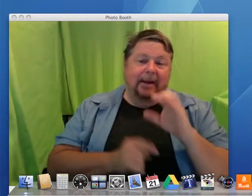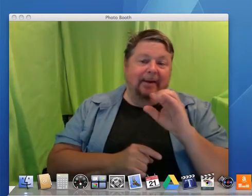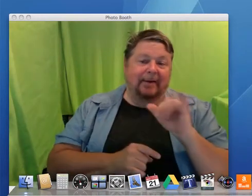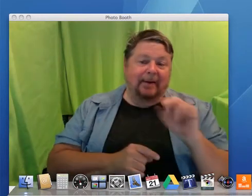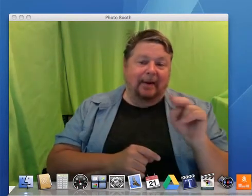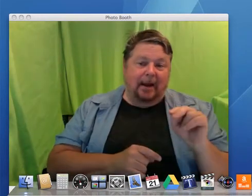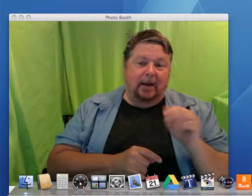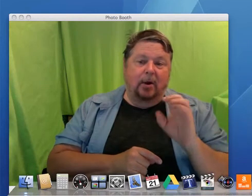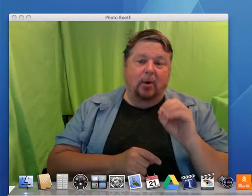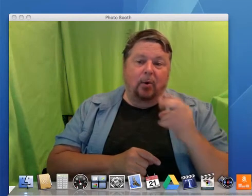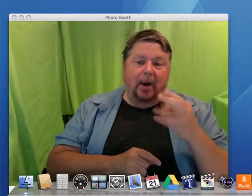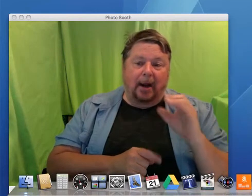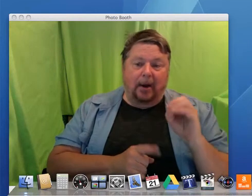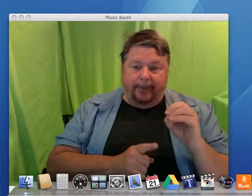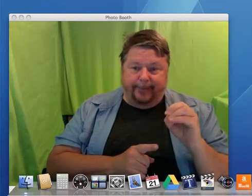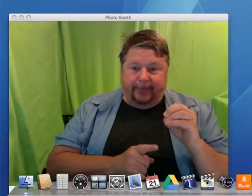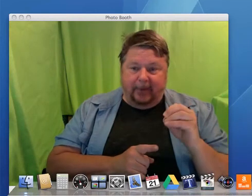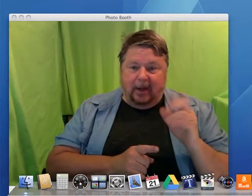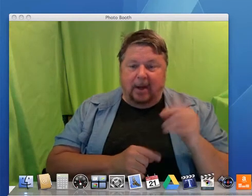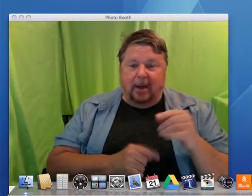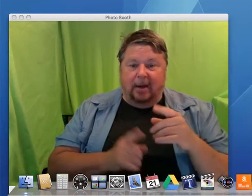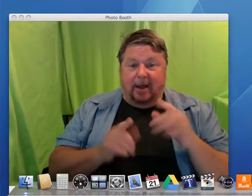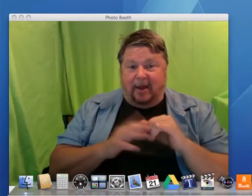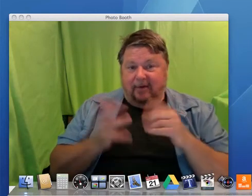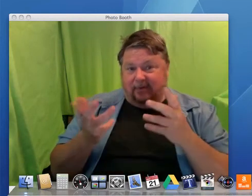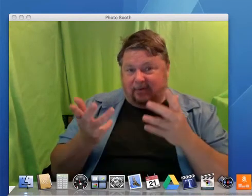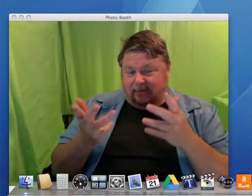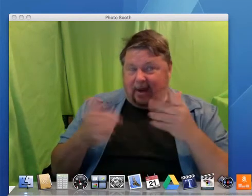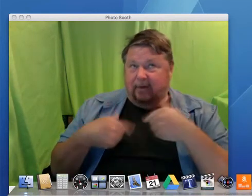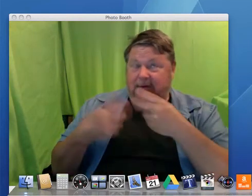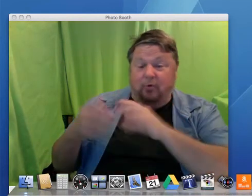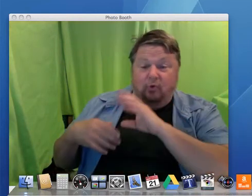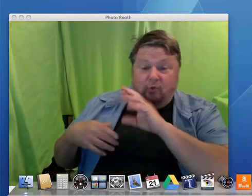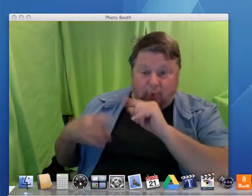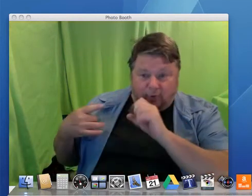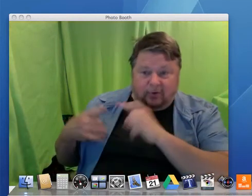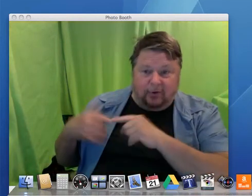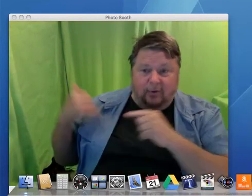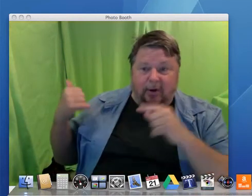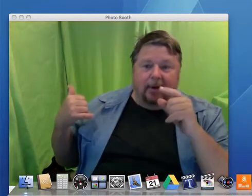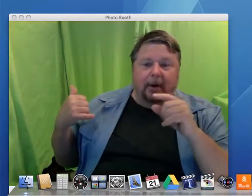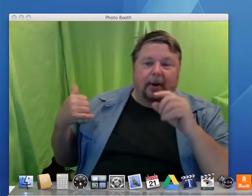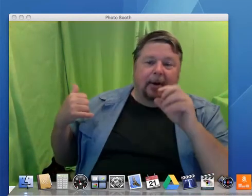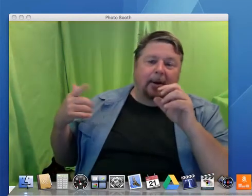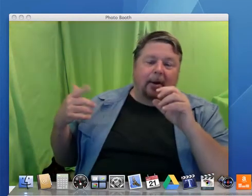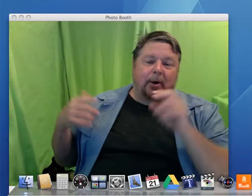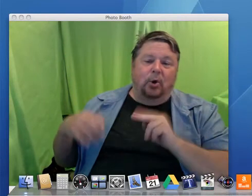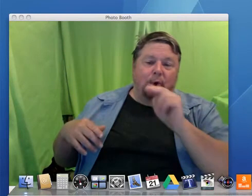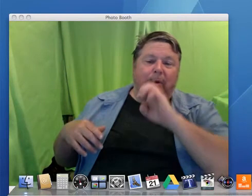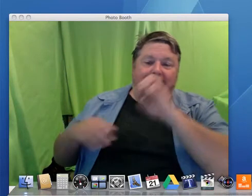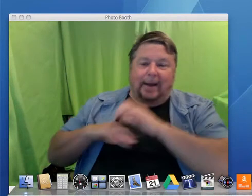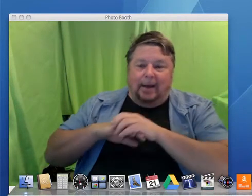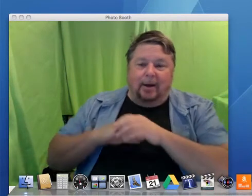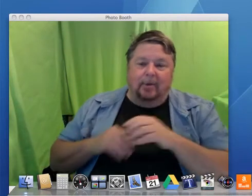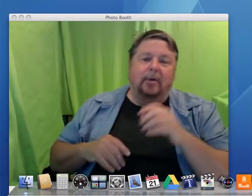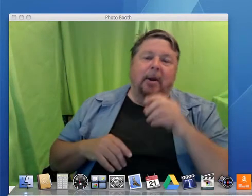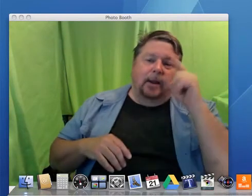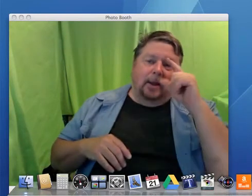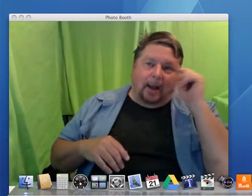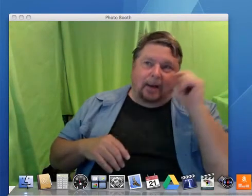in Cincinnati, Ohio. And that's got some roots to the New